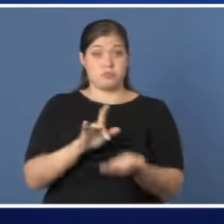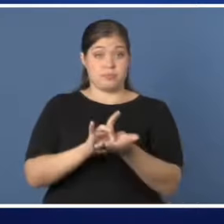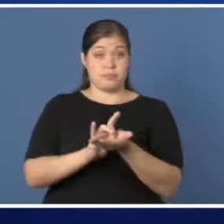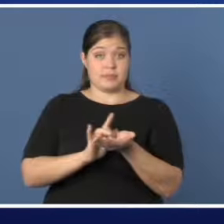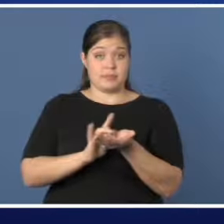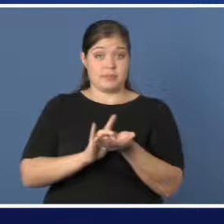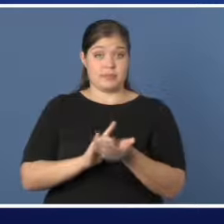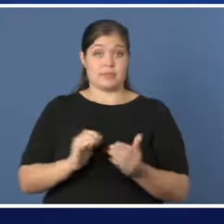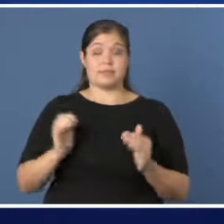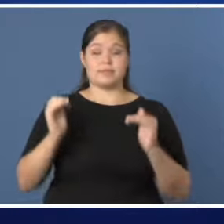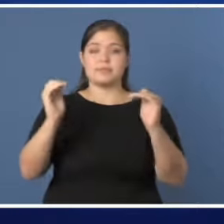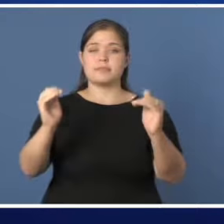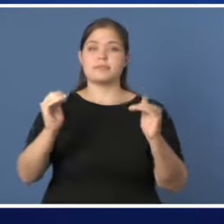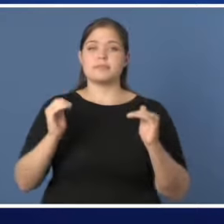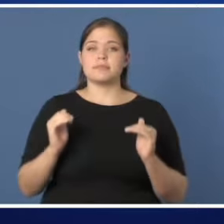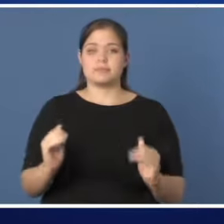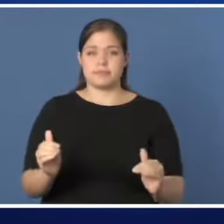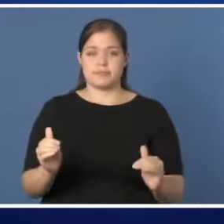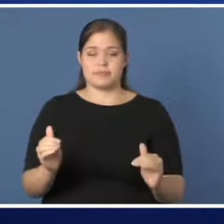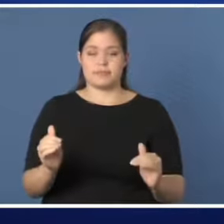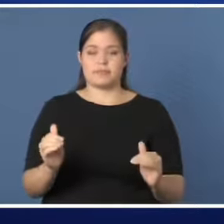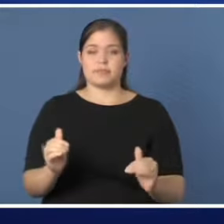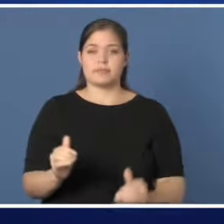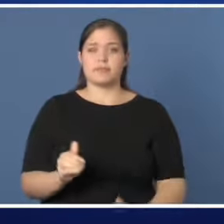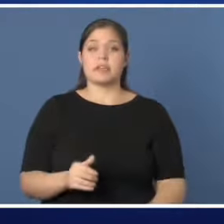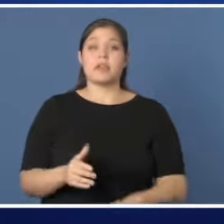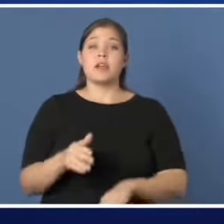prescription medications,